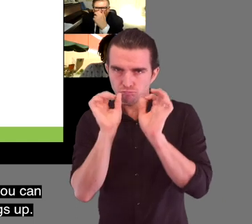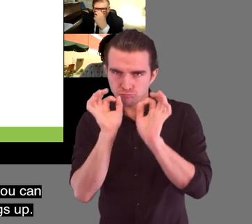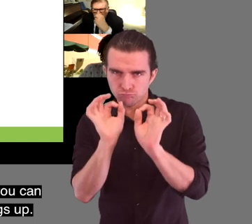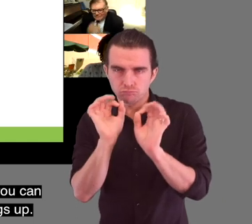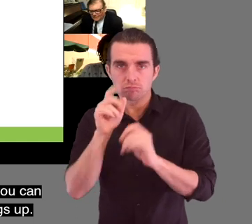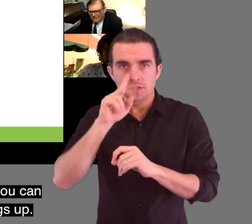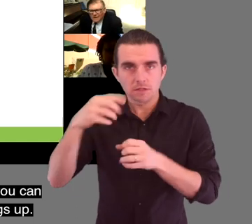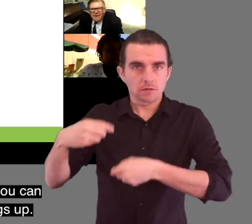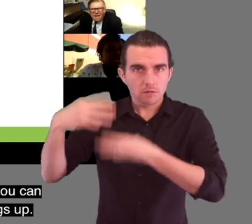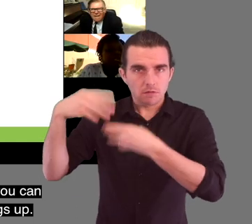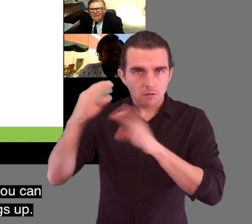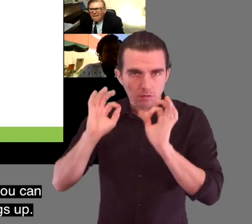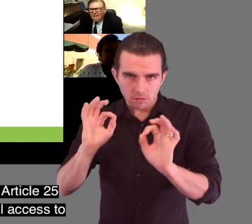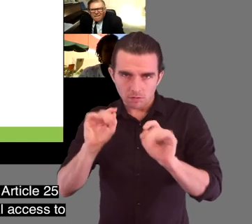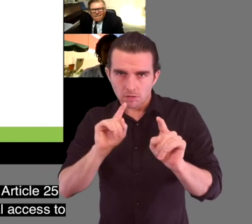up.